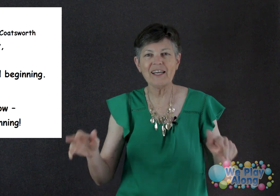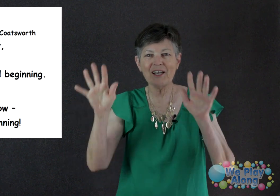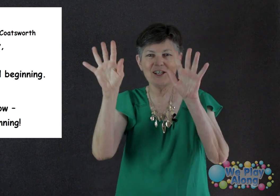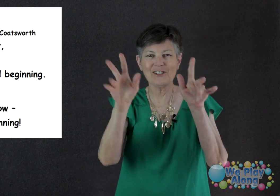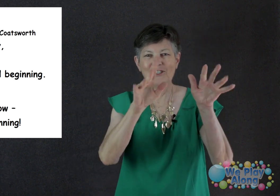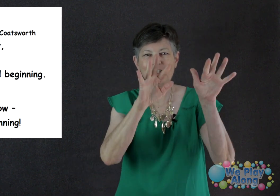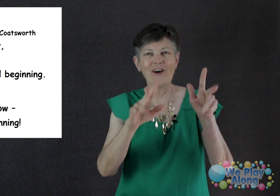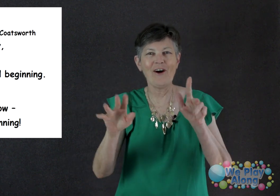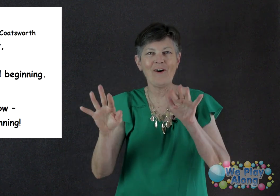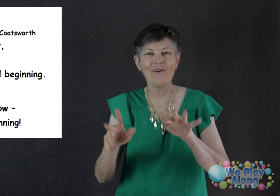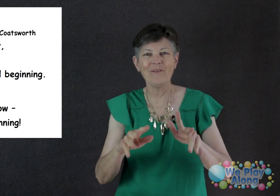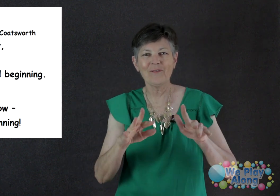melting snow,